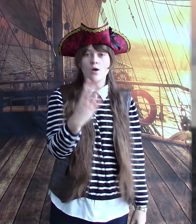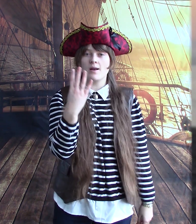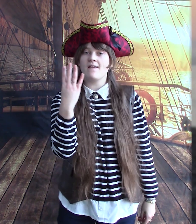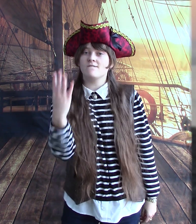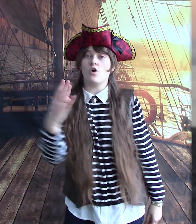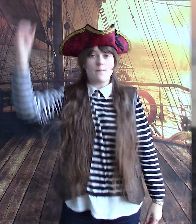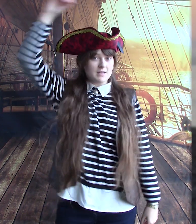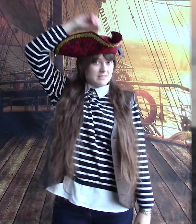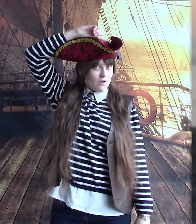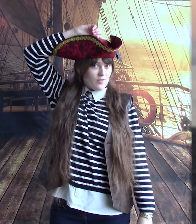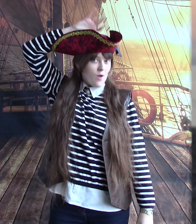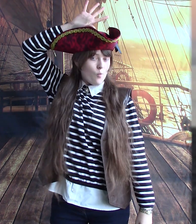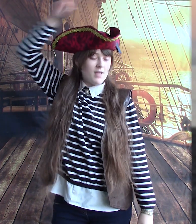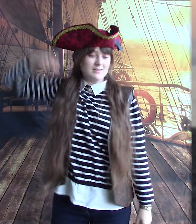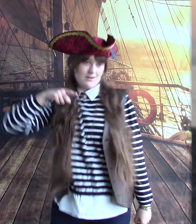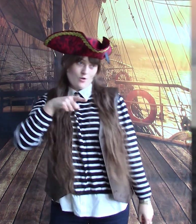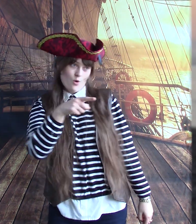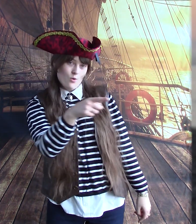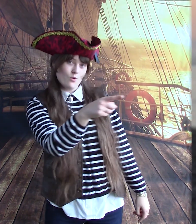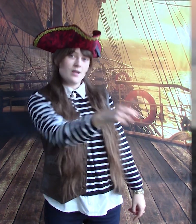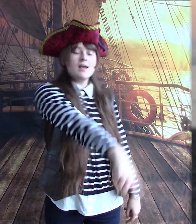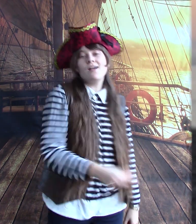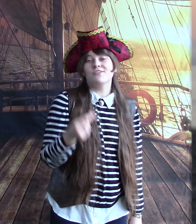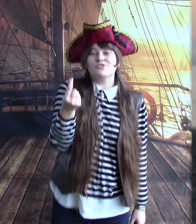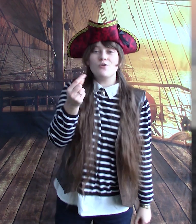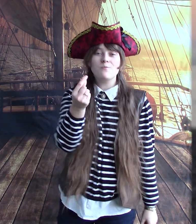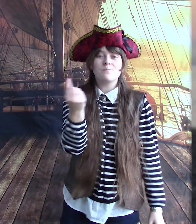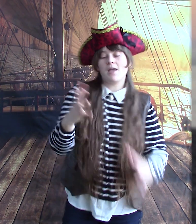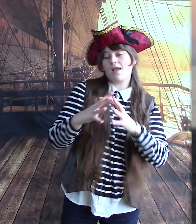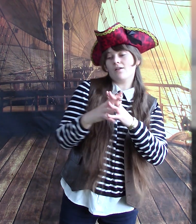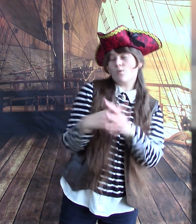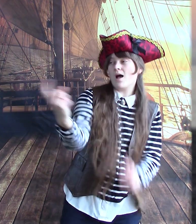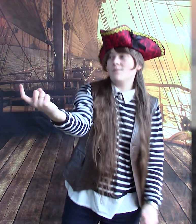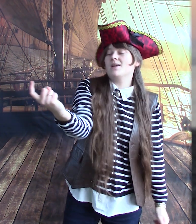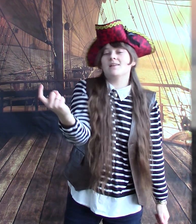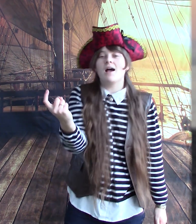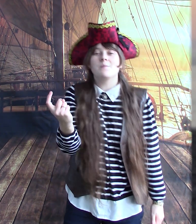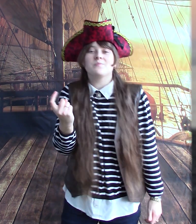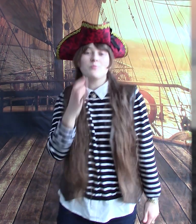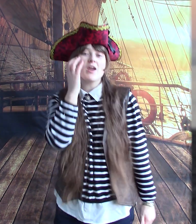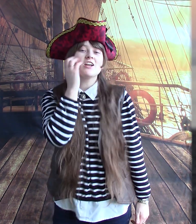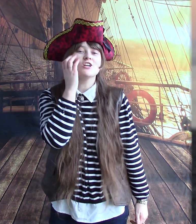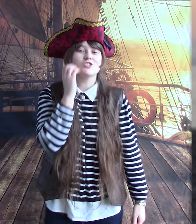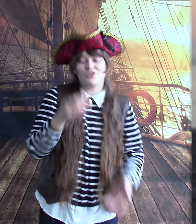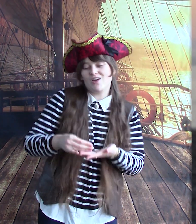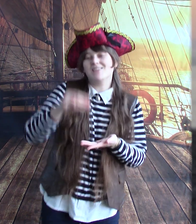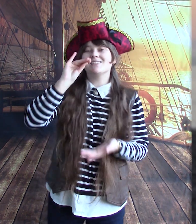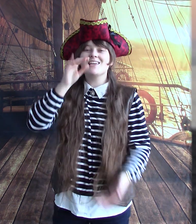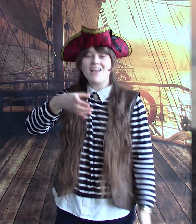only four But still that will did go Soon may the willow man come to bring us sugar and tea